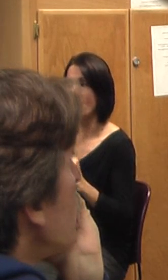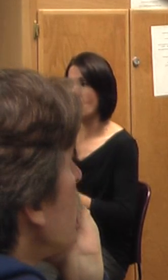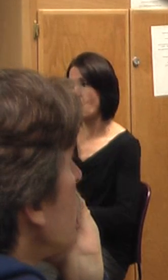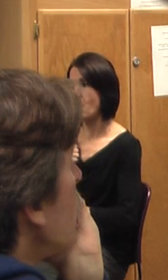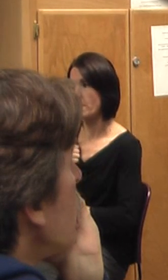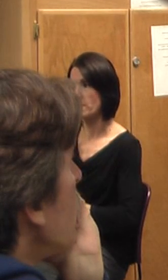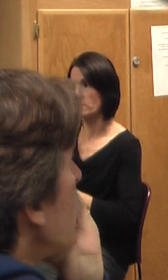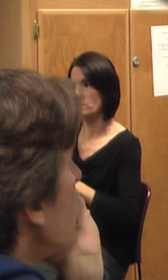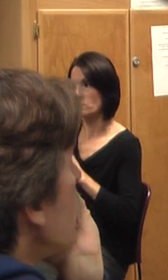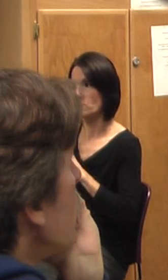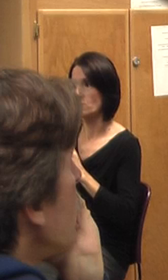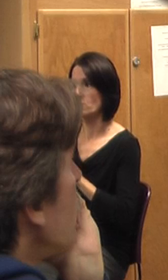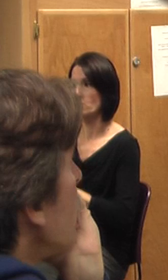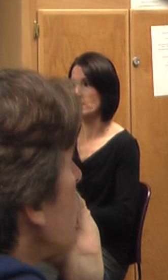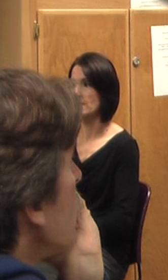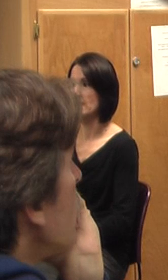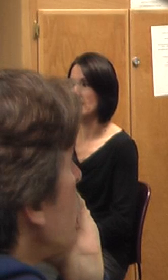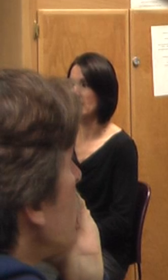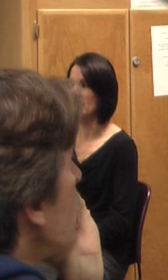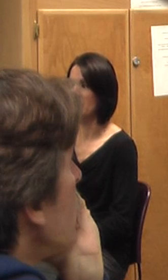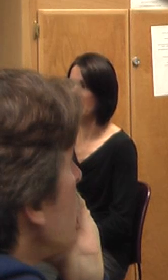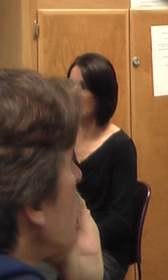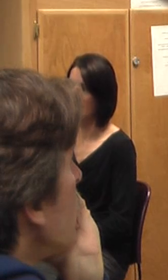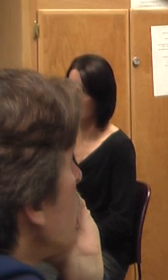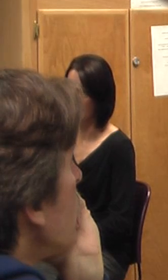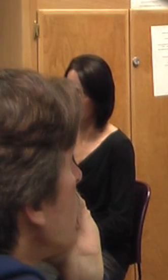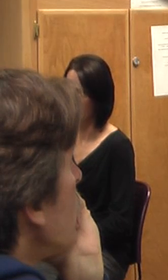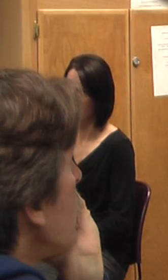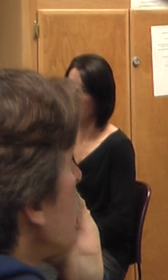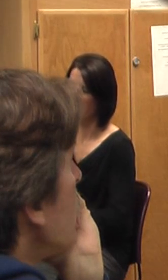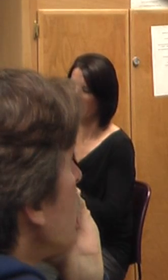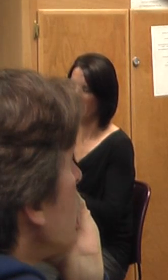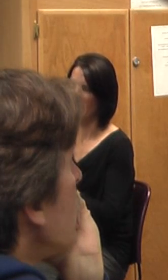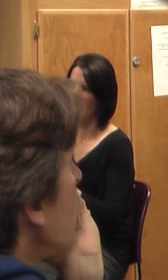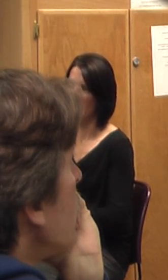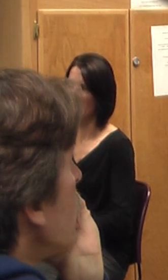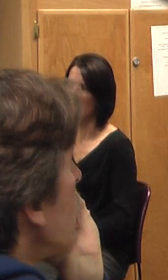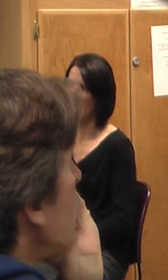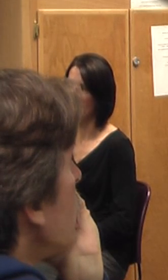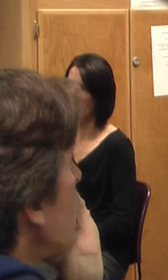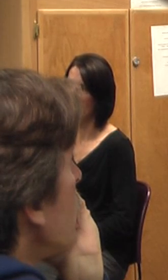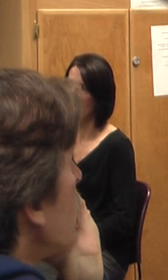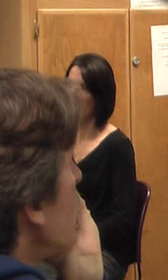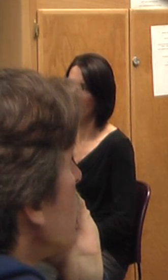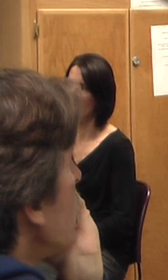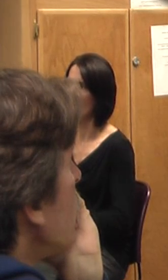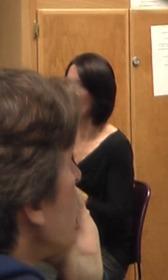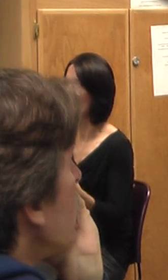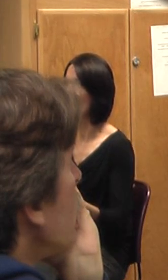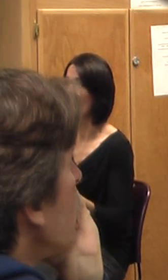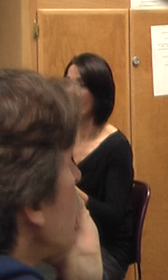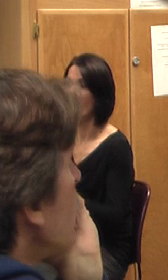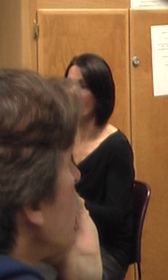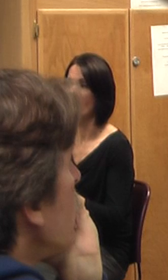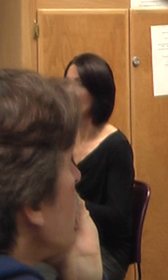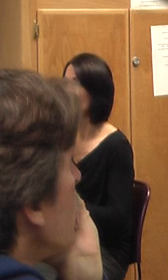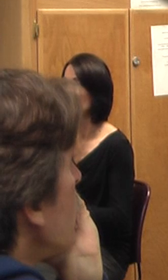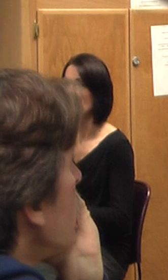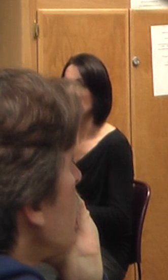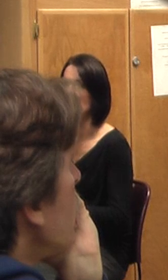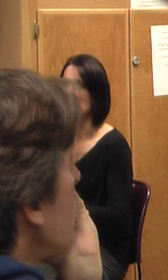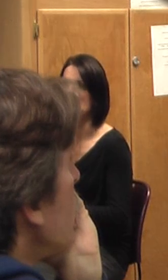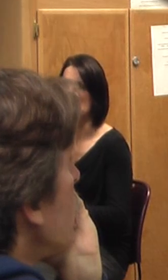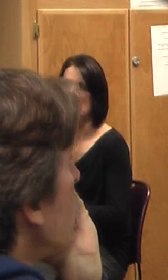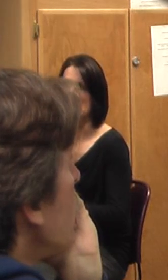in 1866, so it was only used near the end of the Civil War, so it didn't see much, it wasn't used, it was used at wars